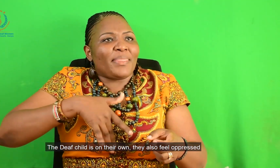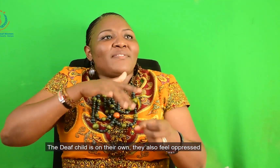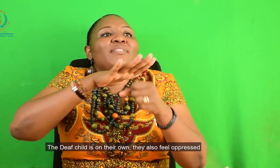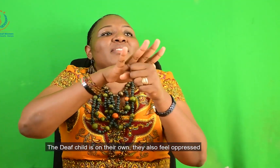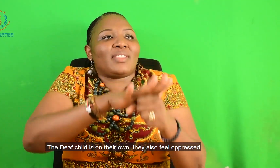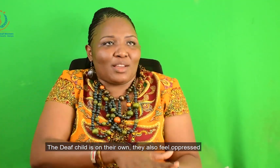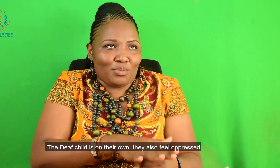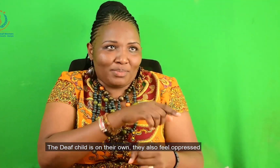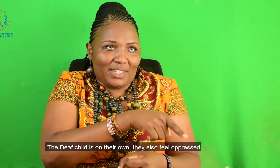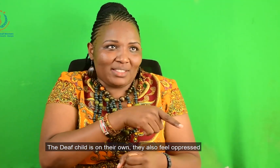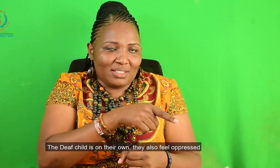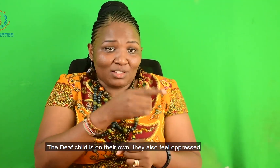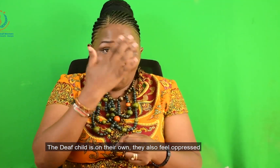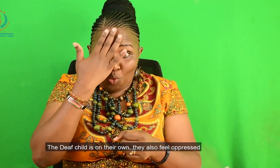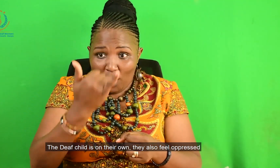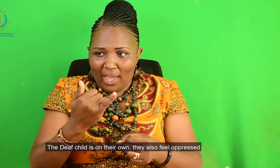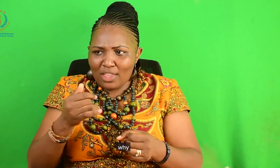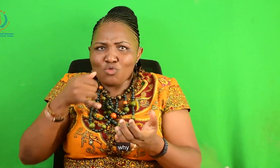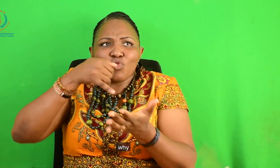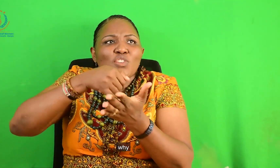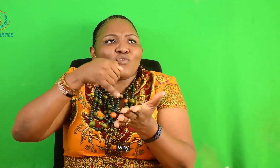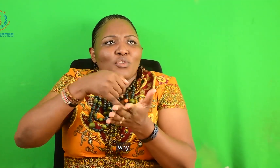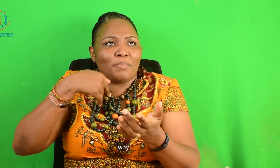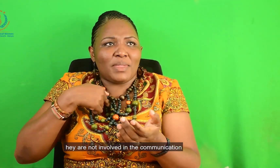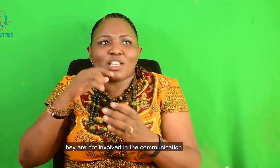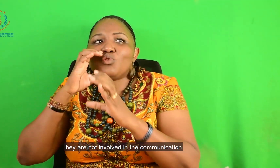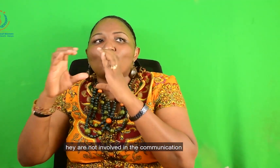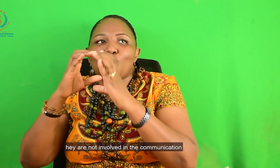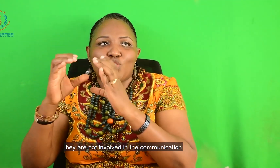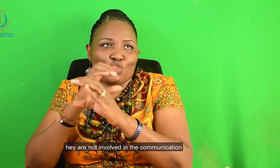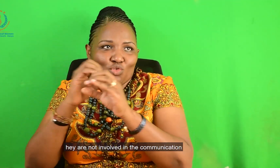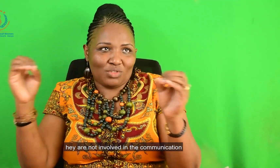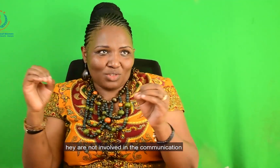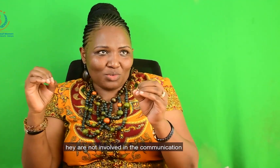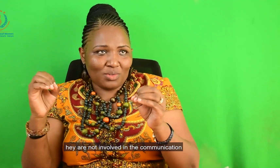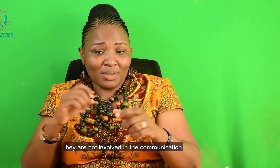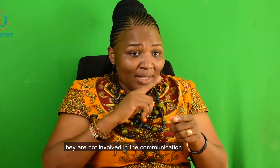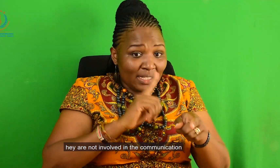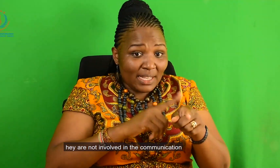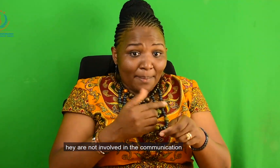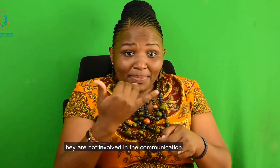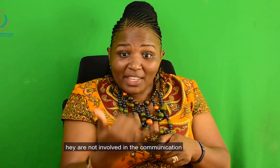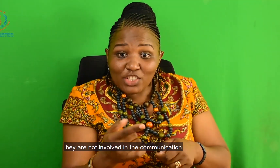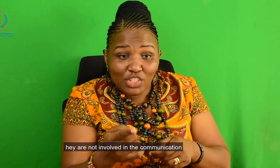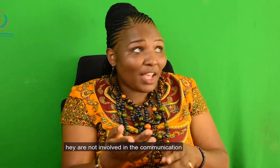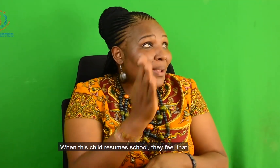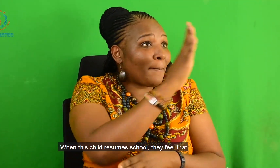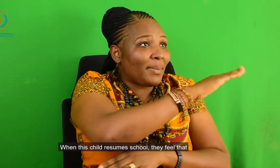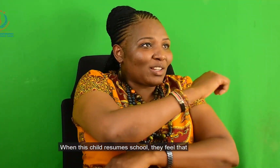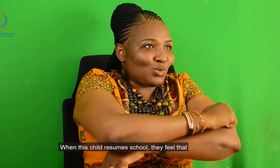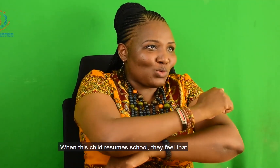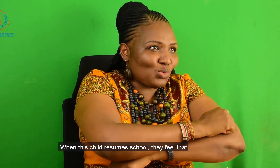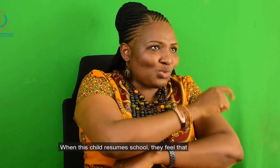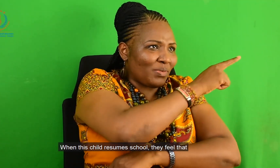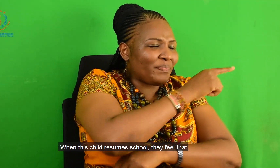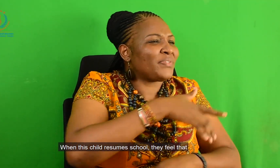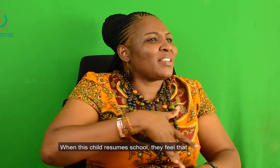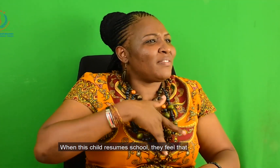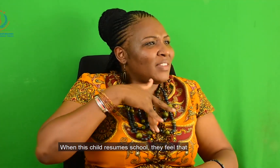Many times they will feel oppressed. Why? They're not involved in the communication. When this child resumes school, they